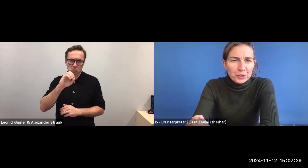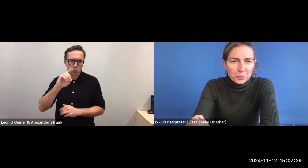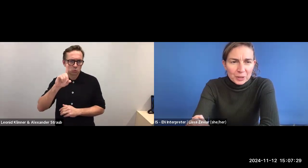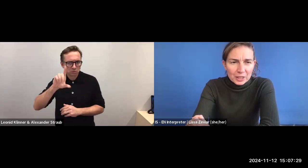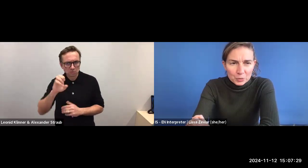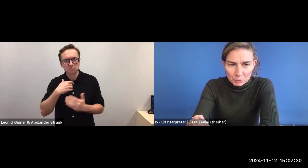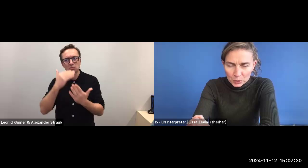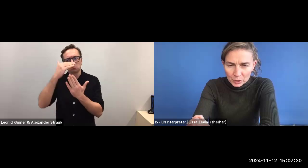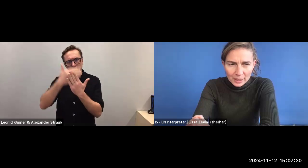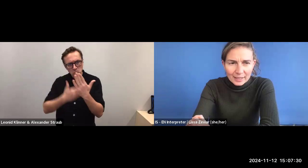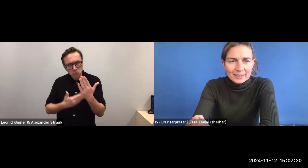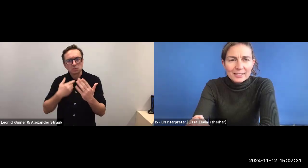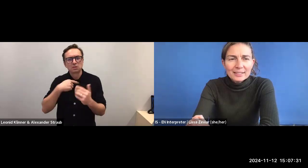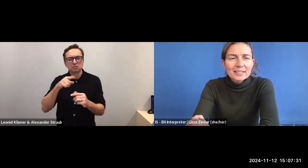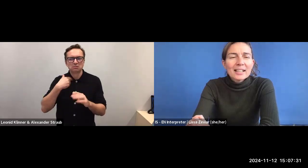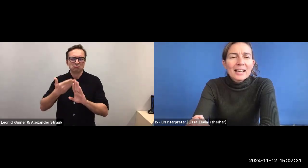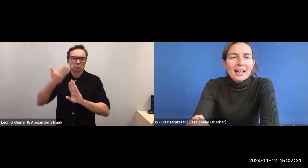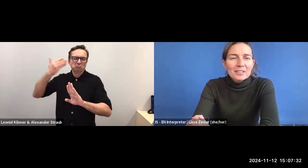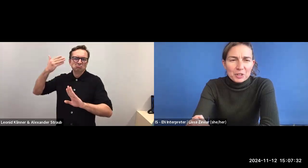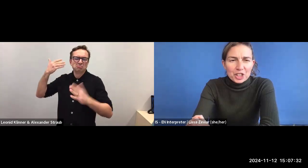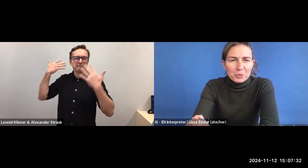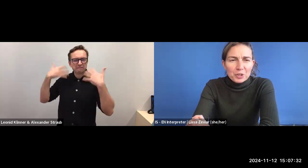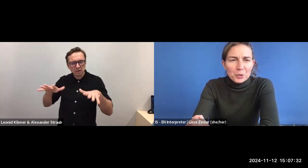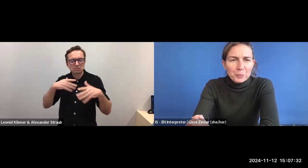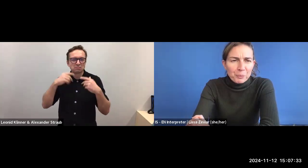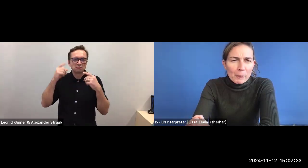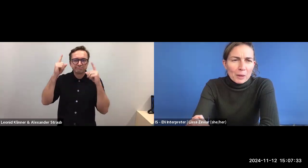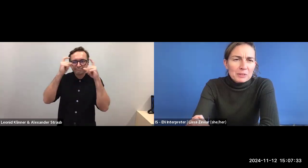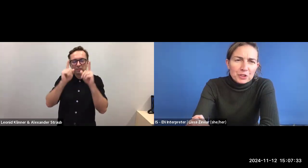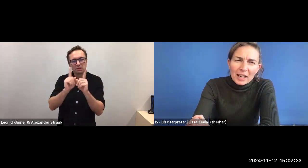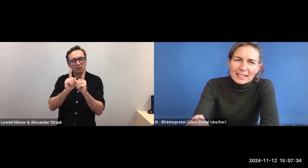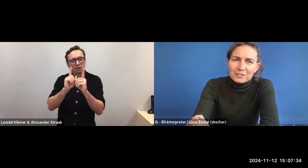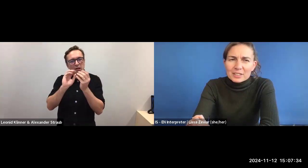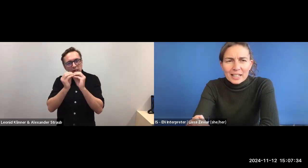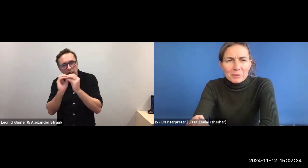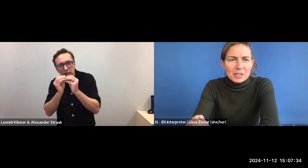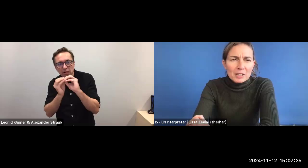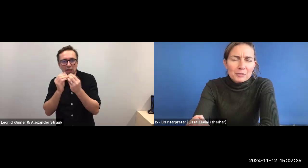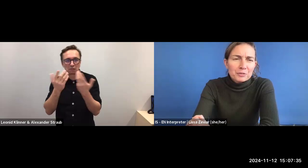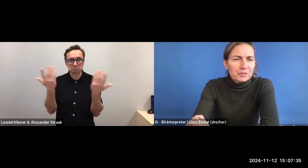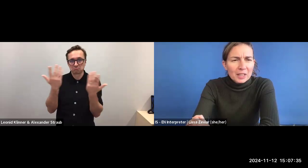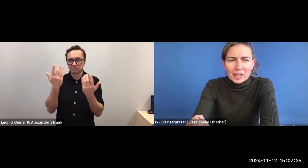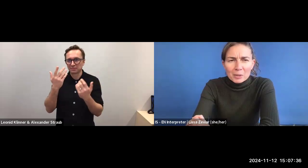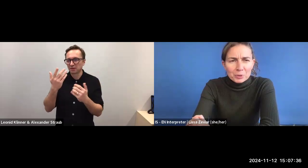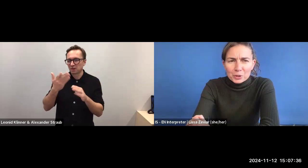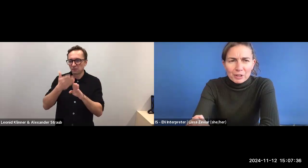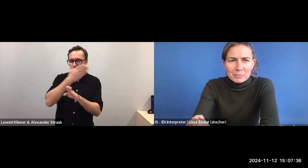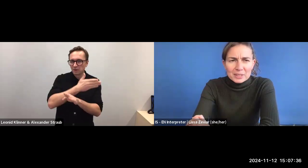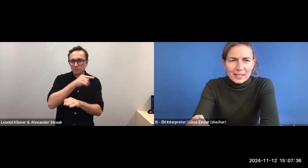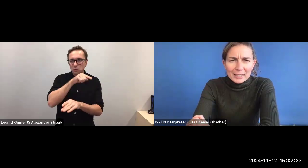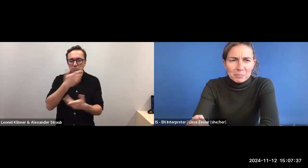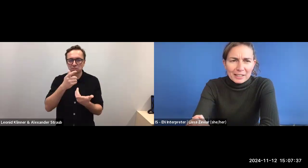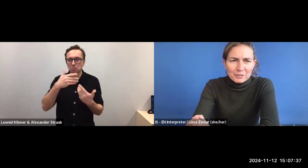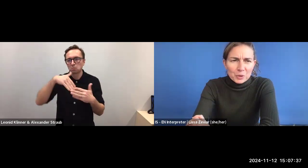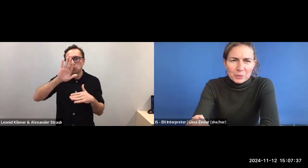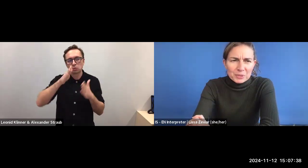So first we used Moodle, as I said, as was shared with you. We've tried different types of